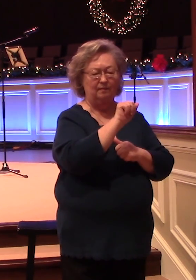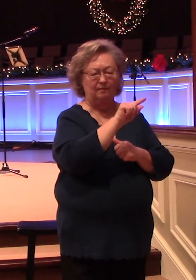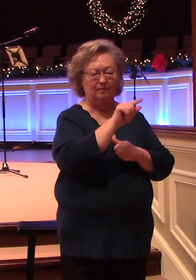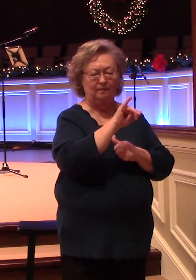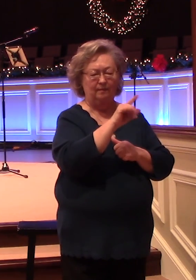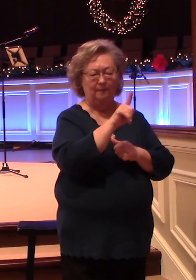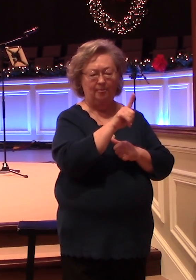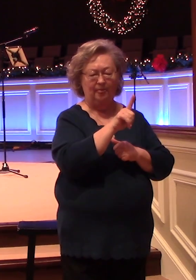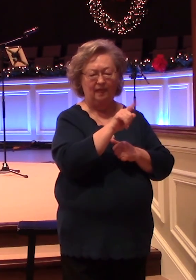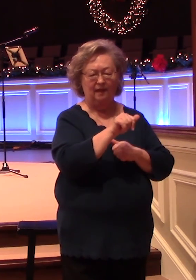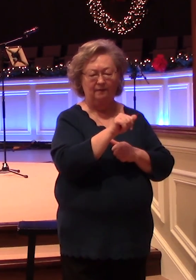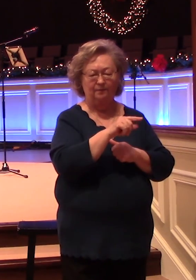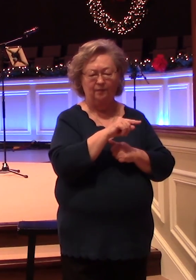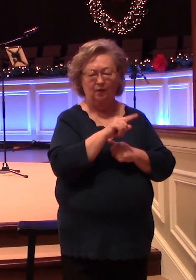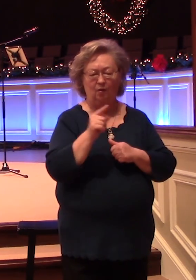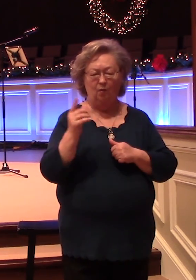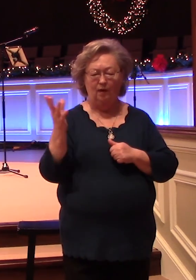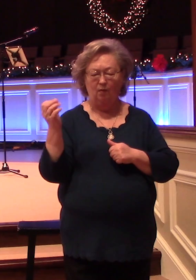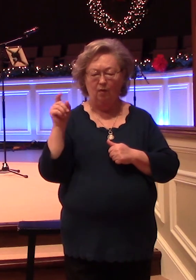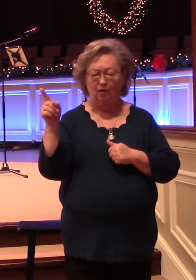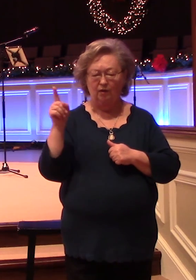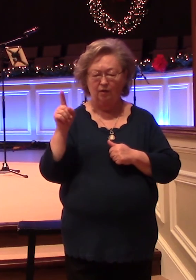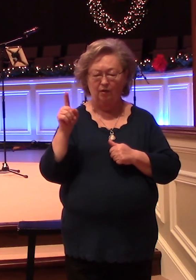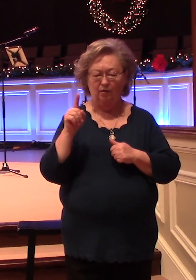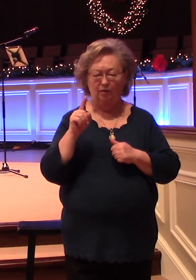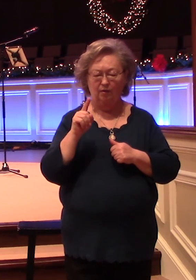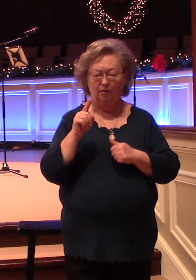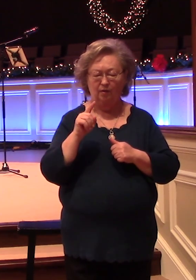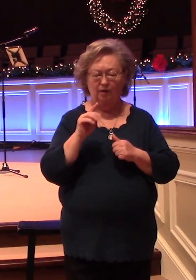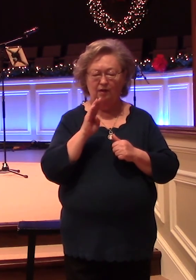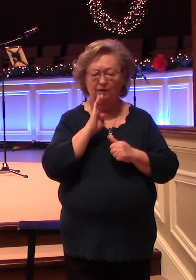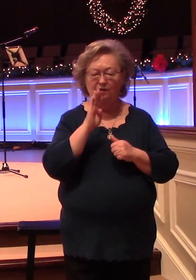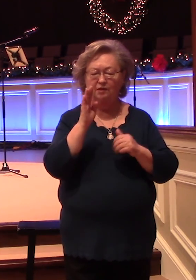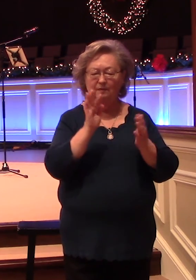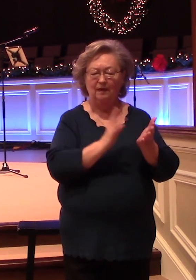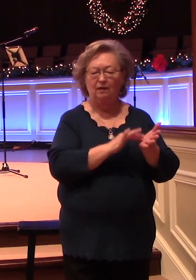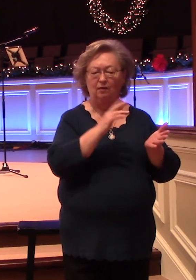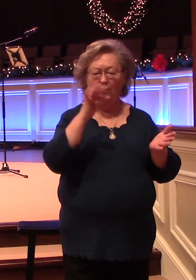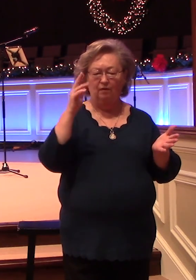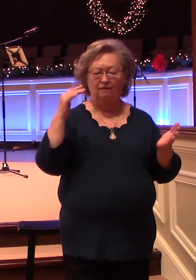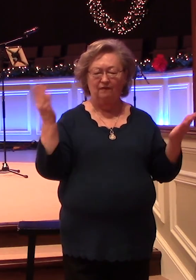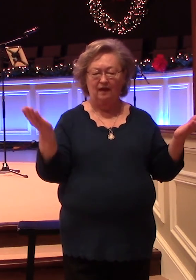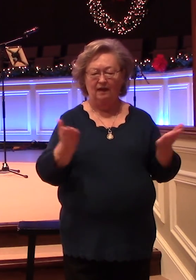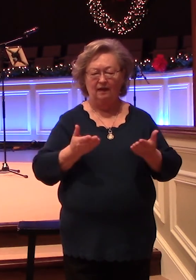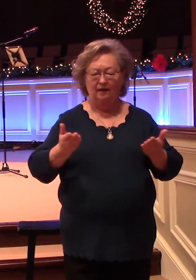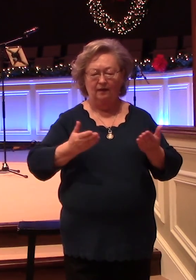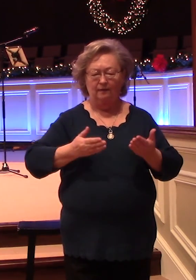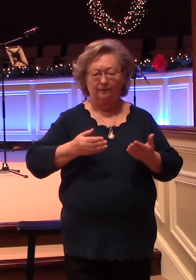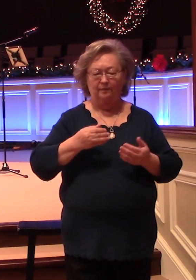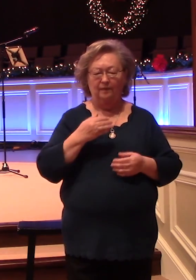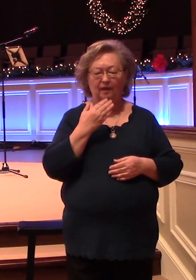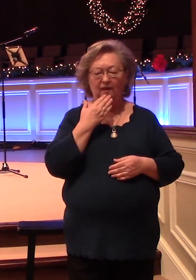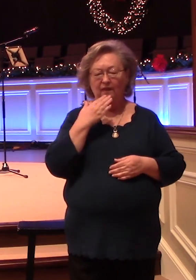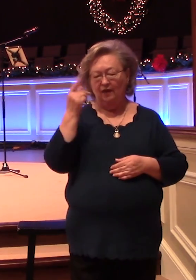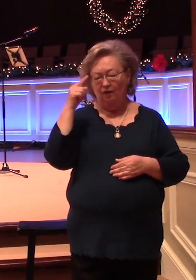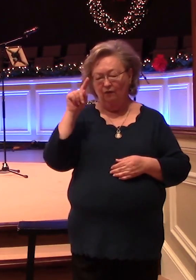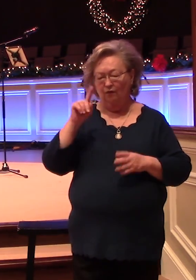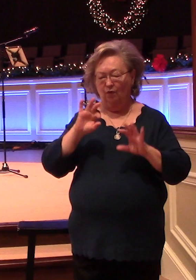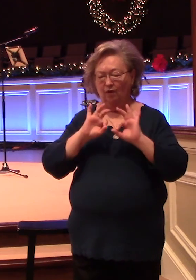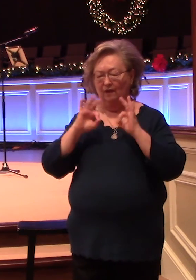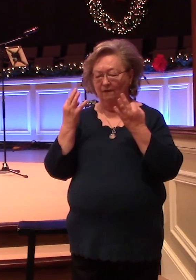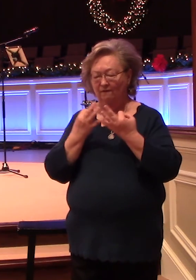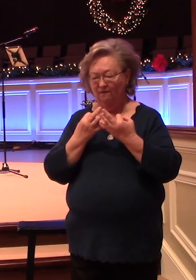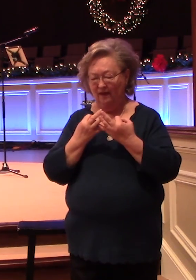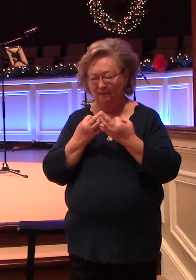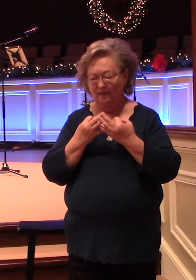And we want you to be glorified. Thank you for the gift of the Moy family. I pray that you would use them to strengthen us and that we would